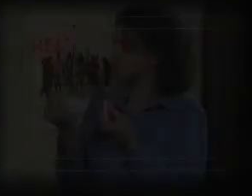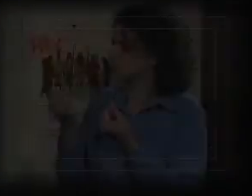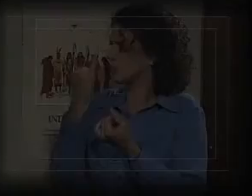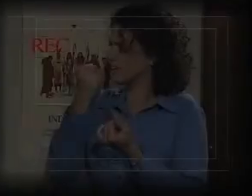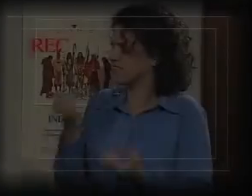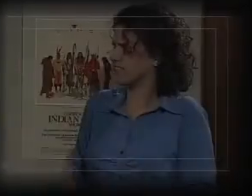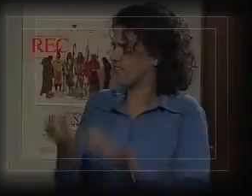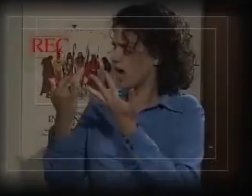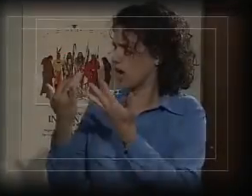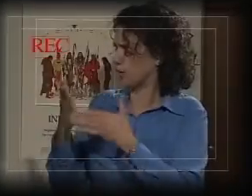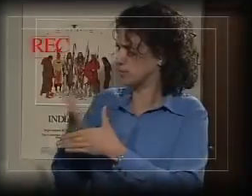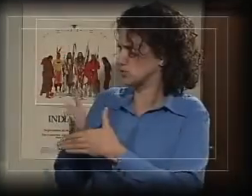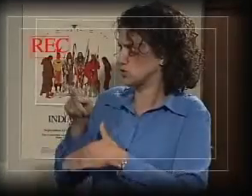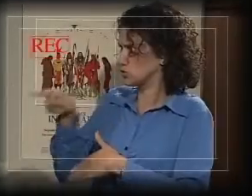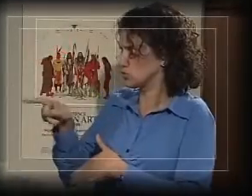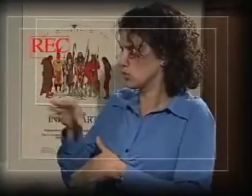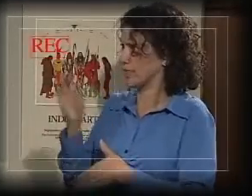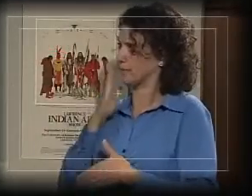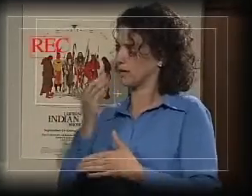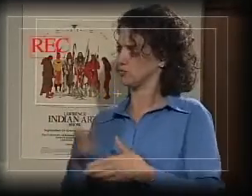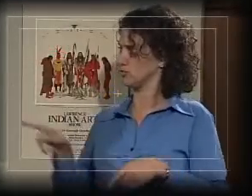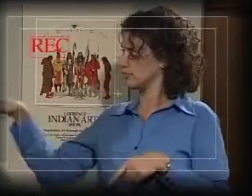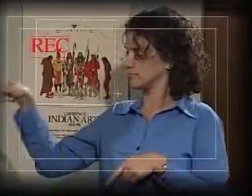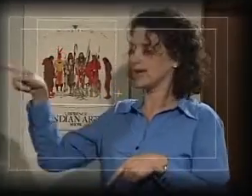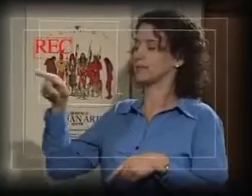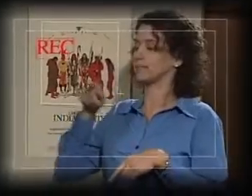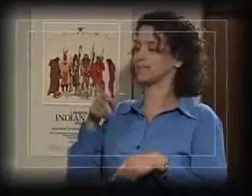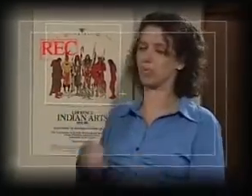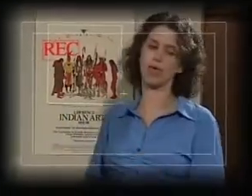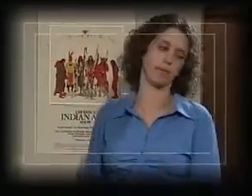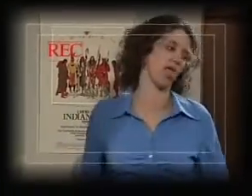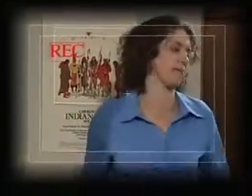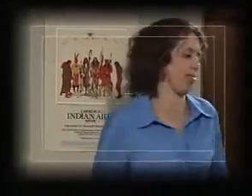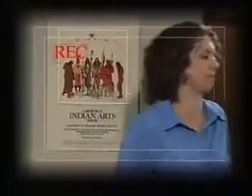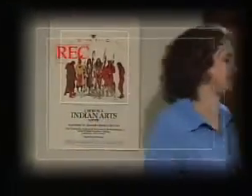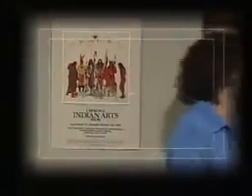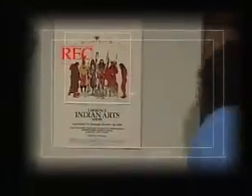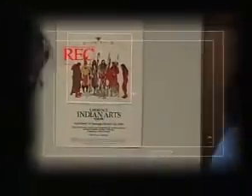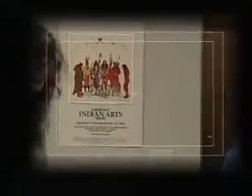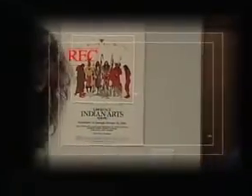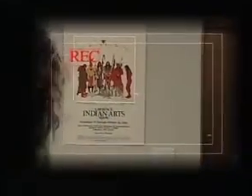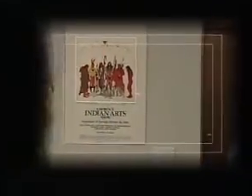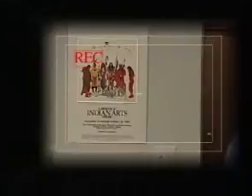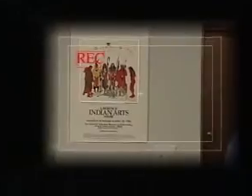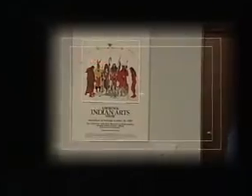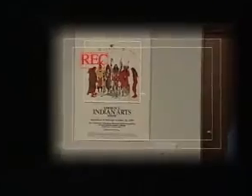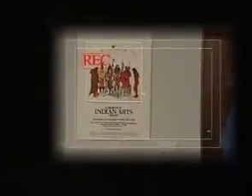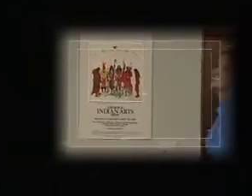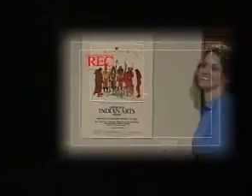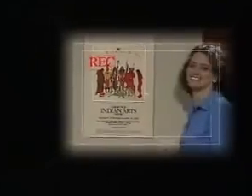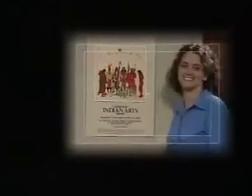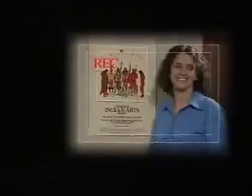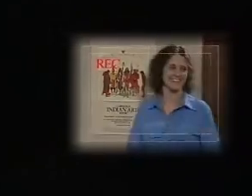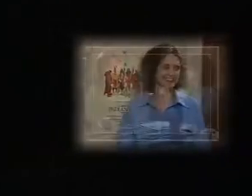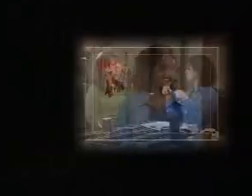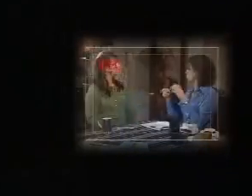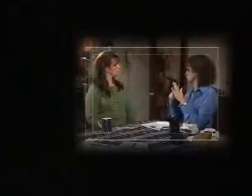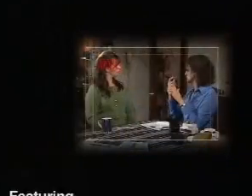So what are you going to do if the fire's between you and the front door? Oh, that was perfect. That was perfect. Place them every